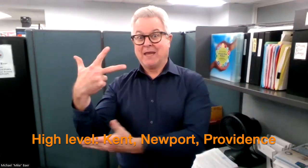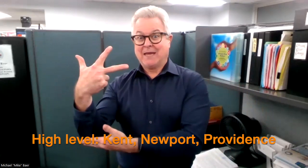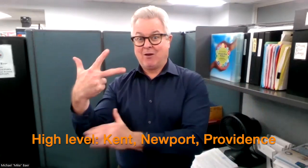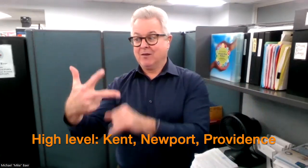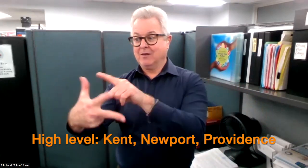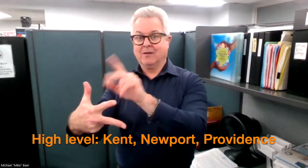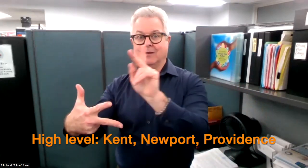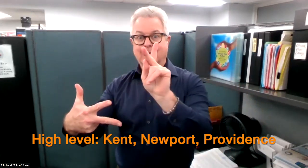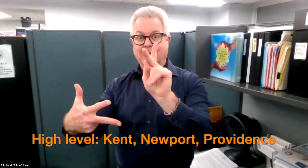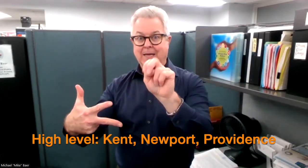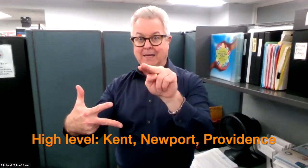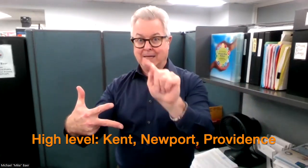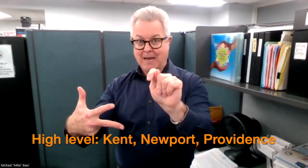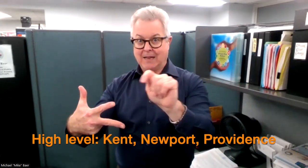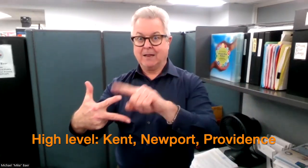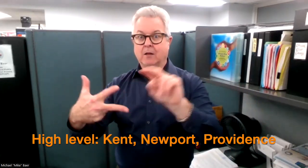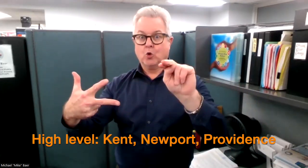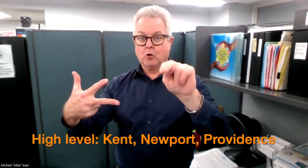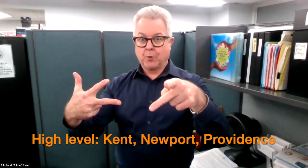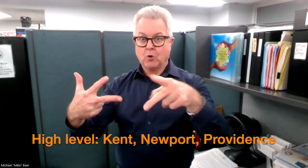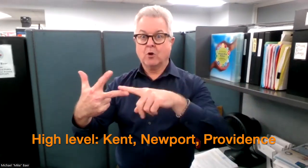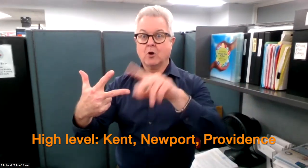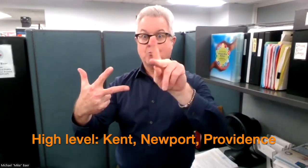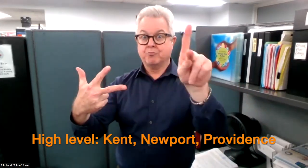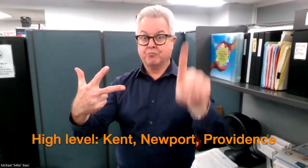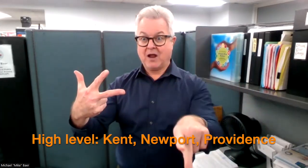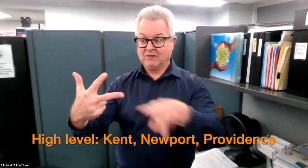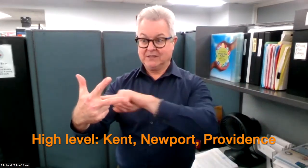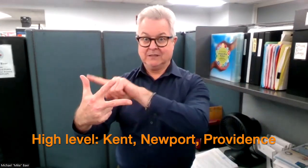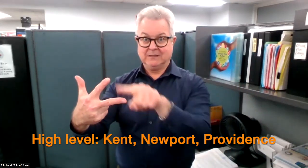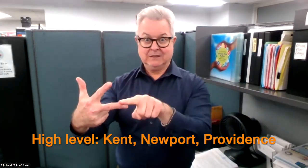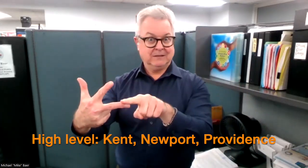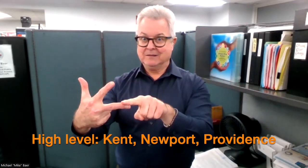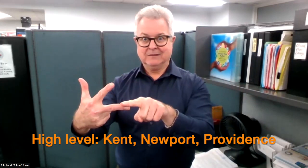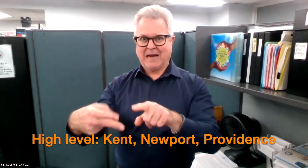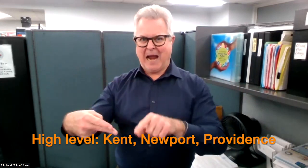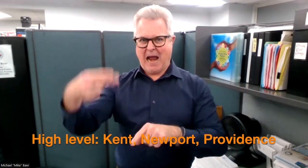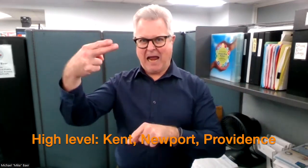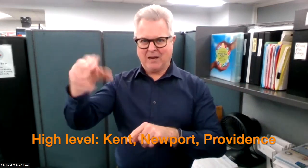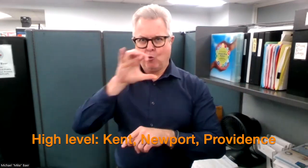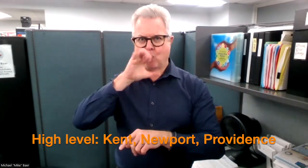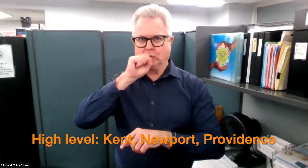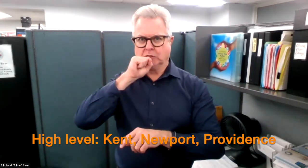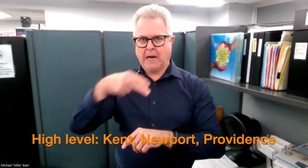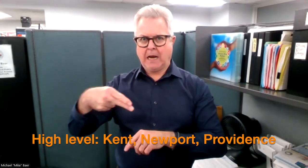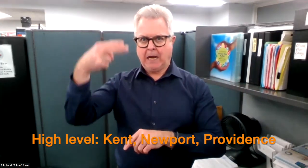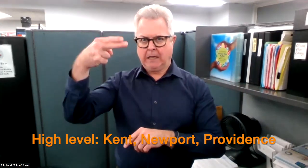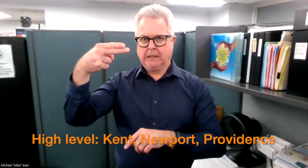While the 3 counties that are in high alert are Newport, Providence,